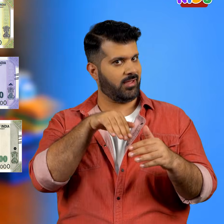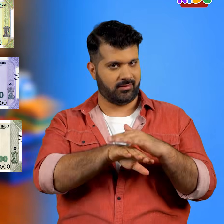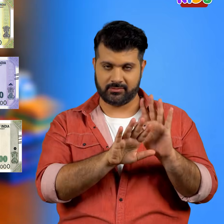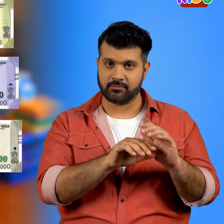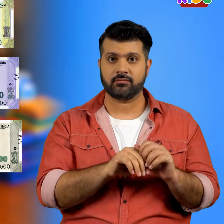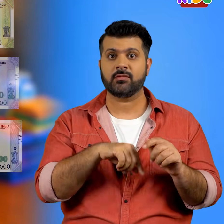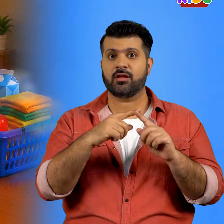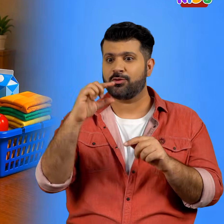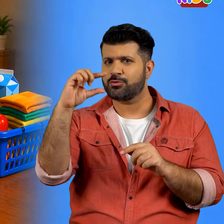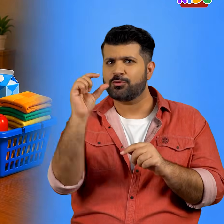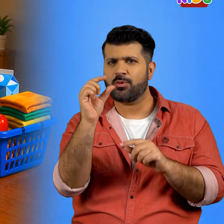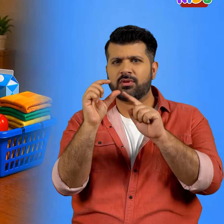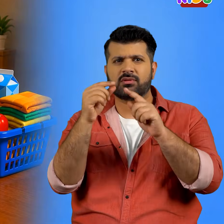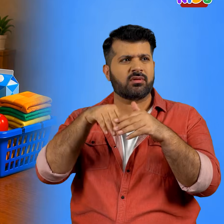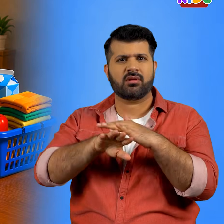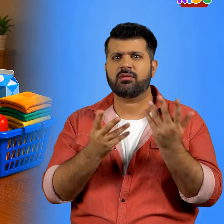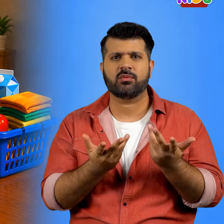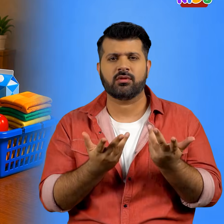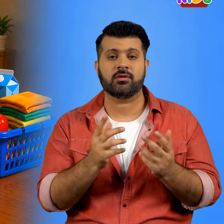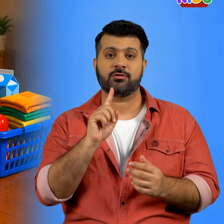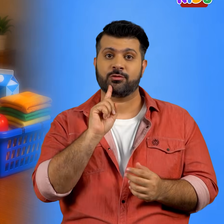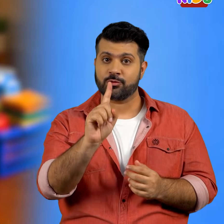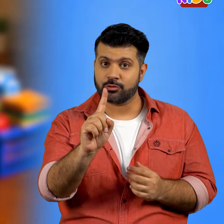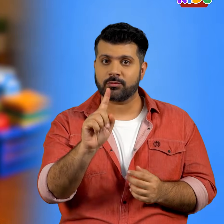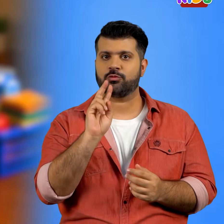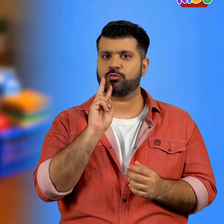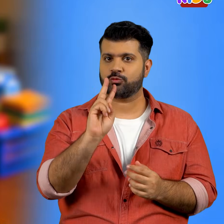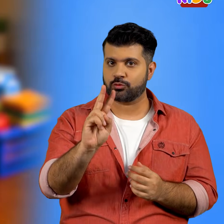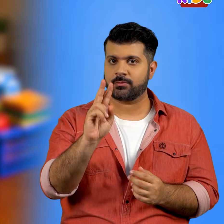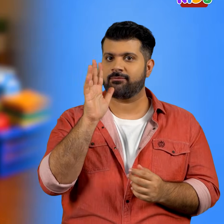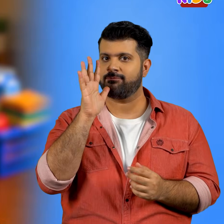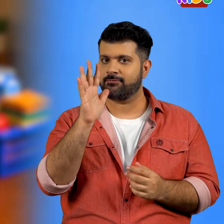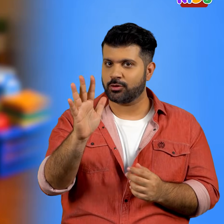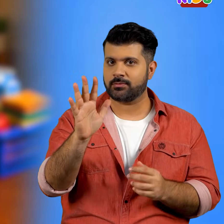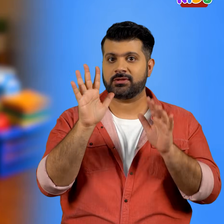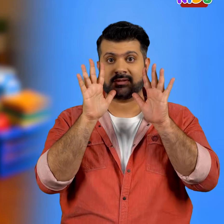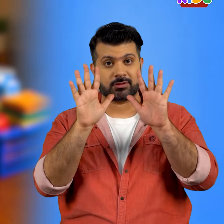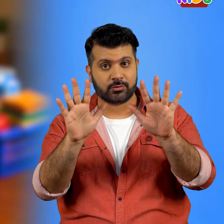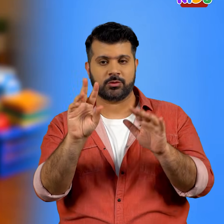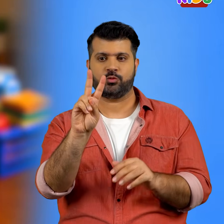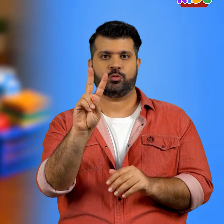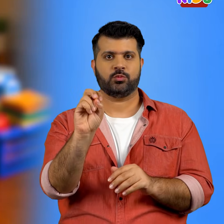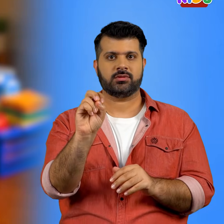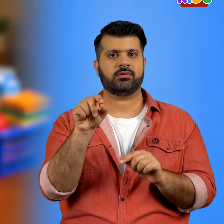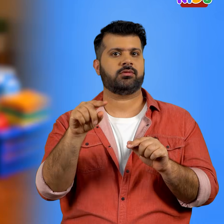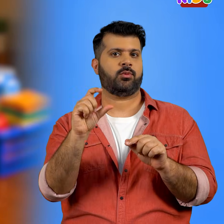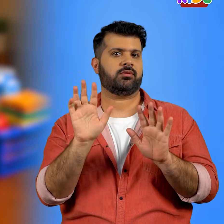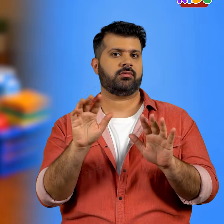rupees. Coins are available in 1 rupee, 2 rupee, 5 rupees, 10 rupees and 20 rupees.